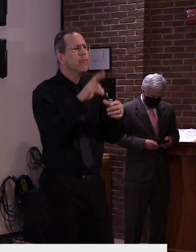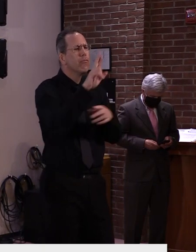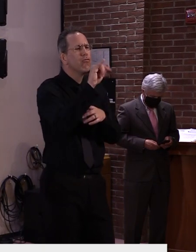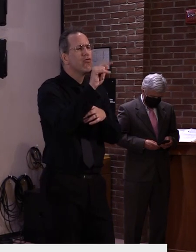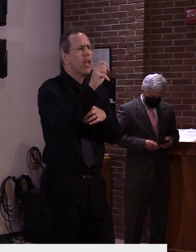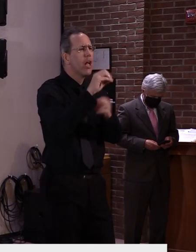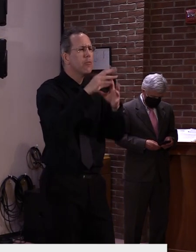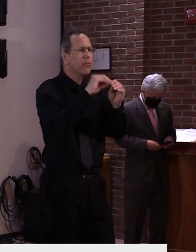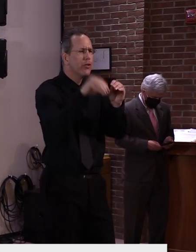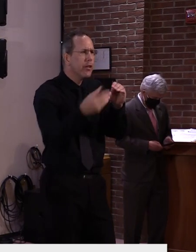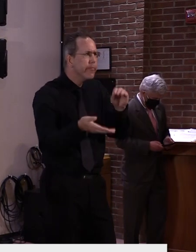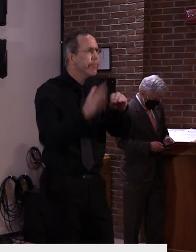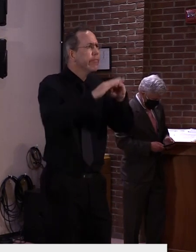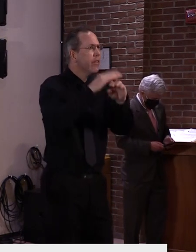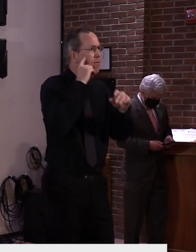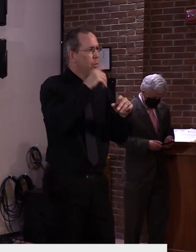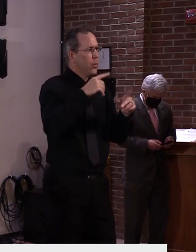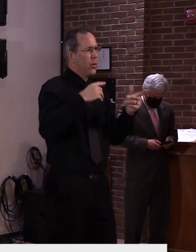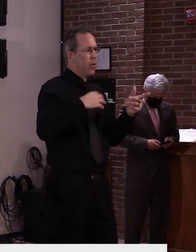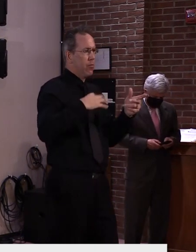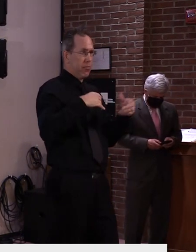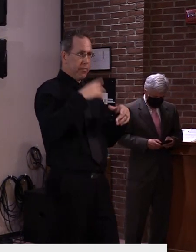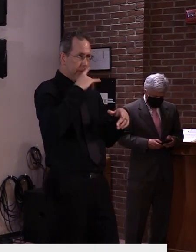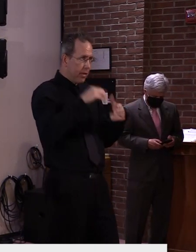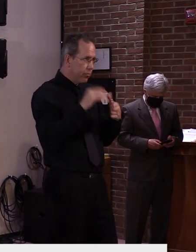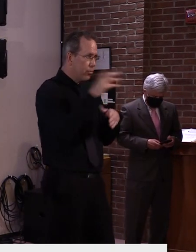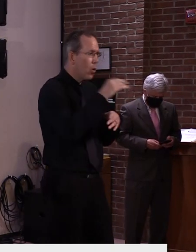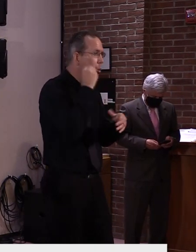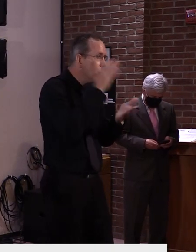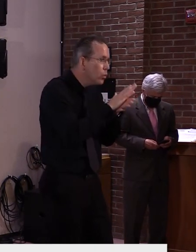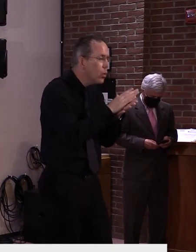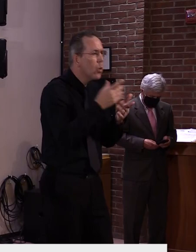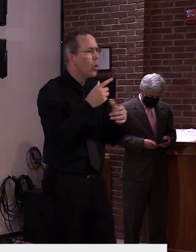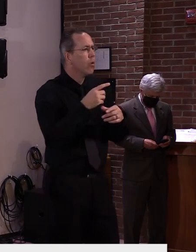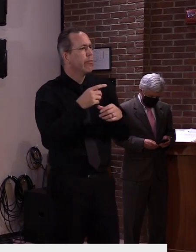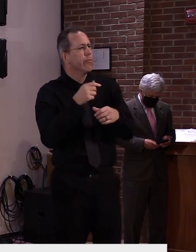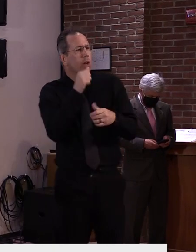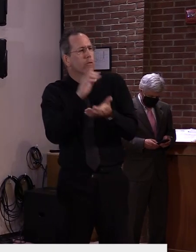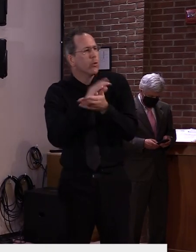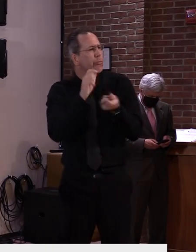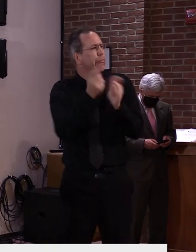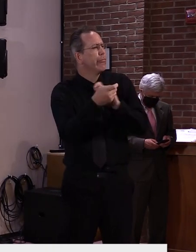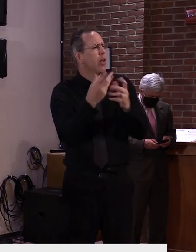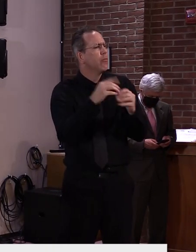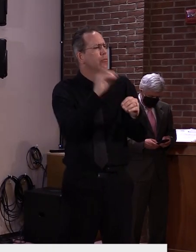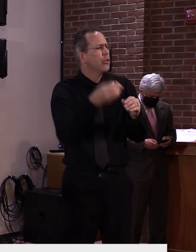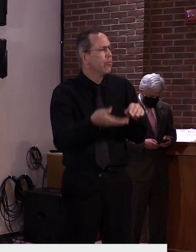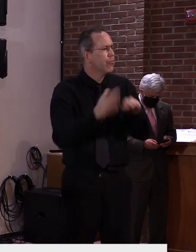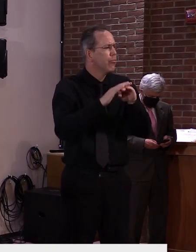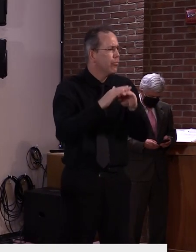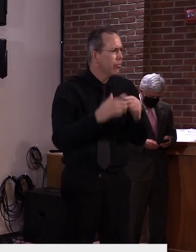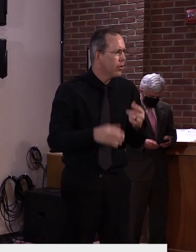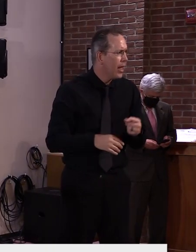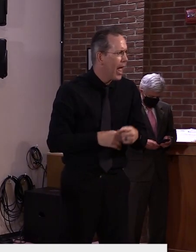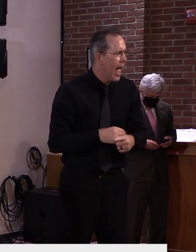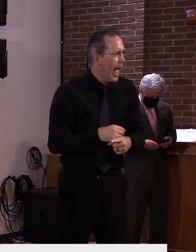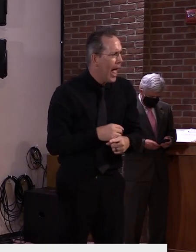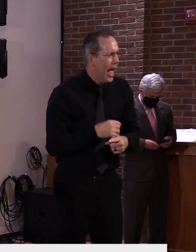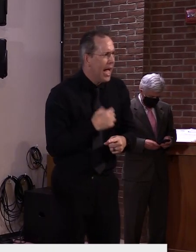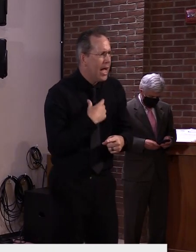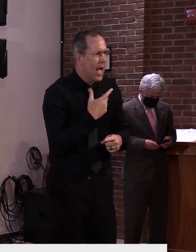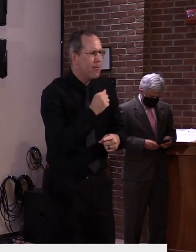specific data in front of me, but I would say it's on the order of like a 10 to 15% increase. Oh, okay.